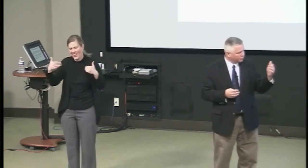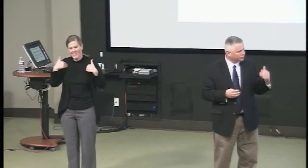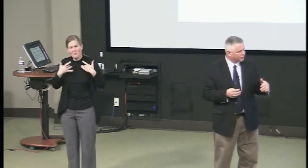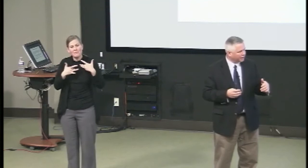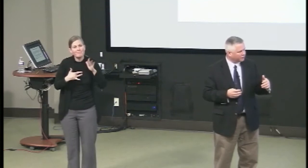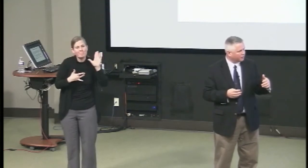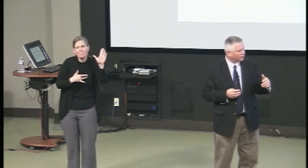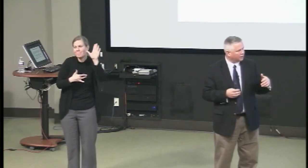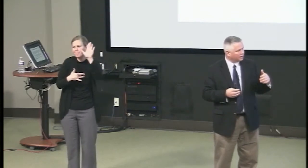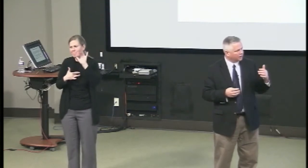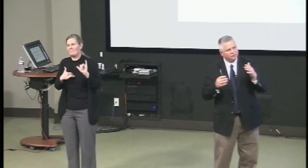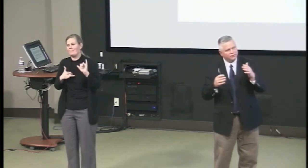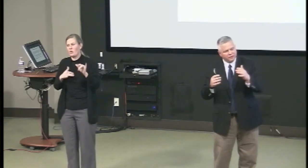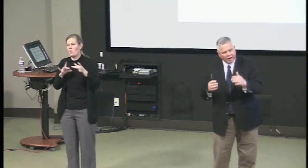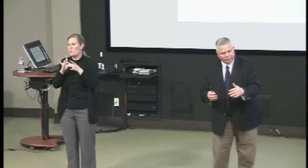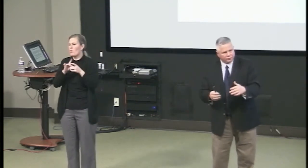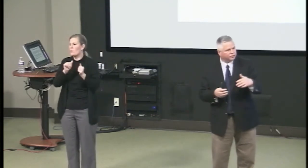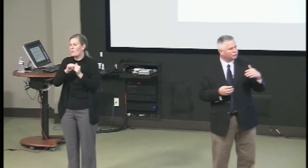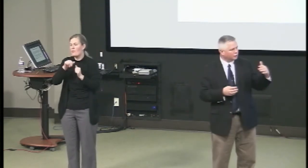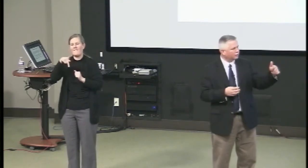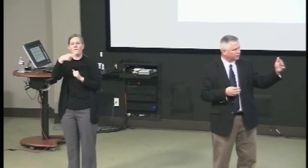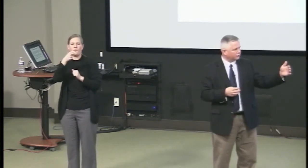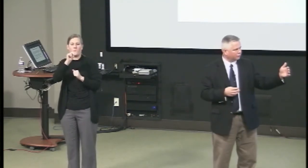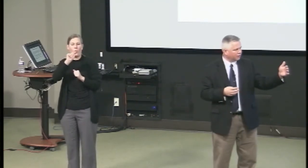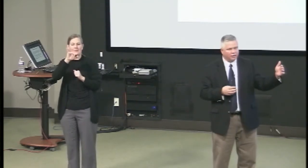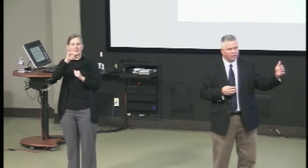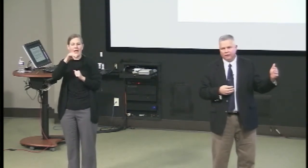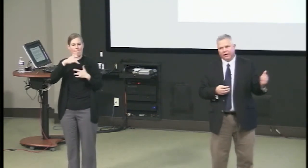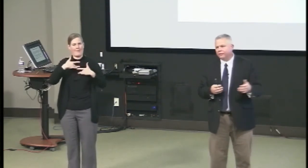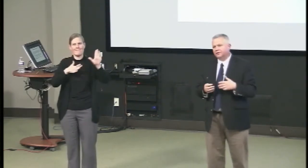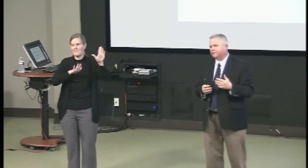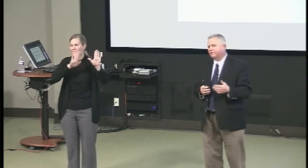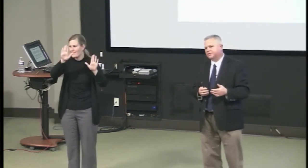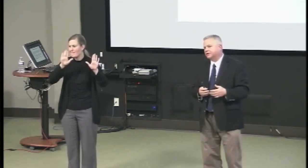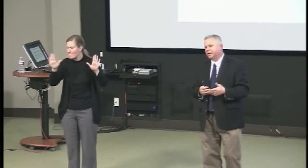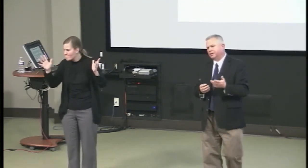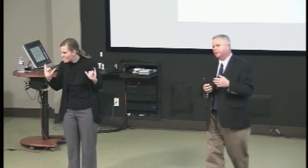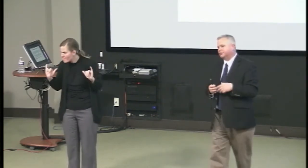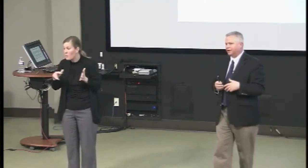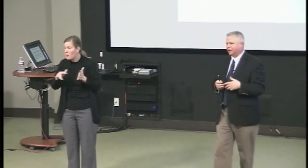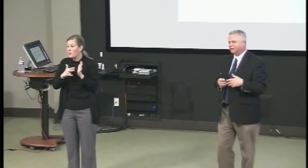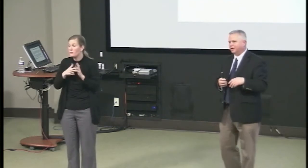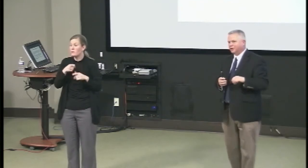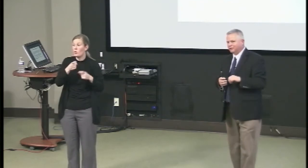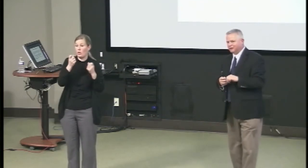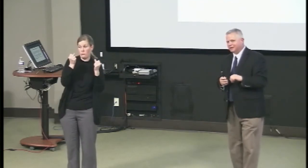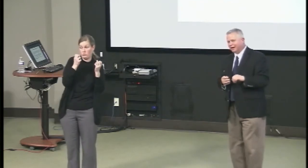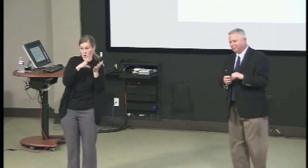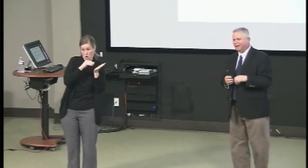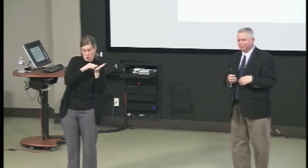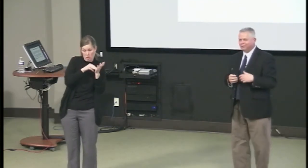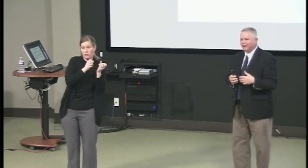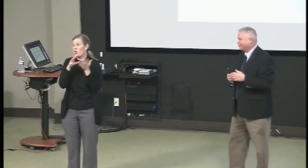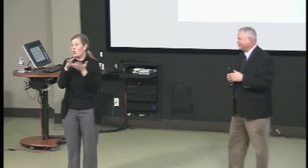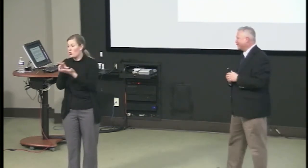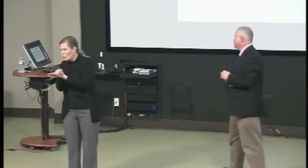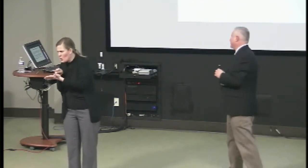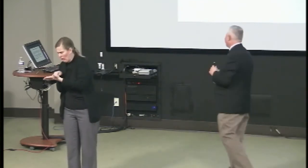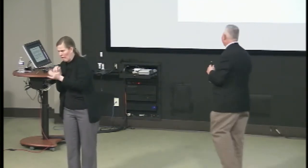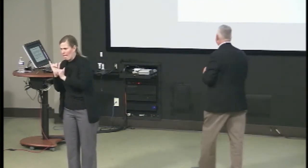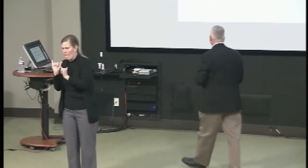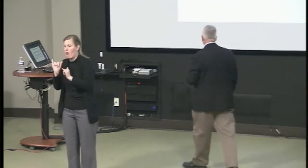it would present in signers who are learning to read, I think, is a fascinating question. And you can see I'm putting in a plug